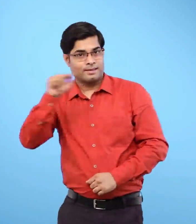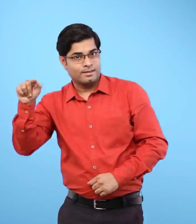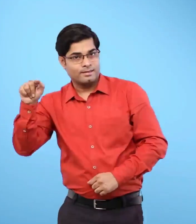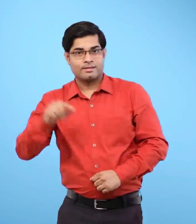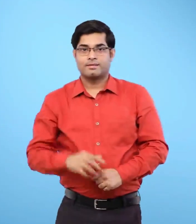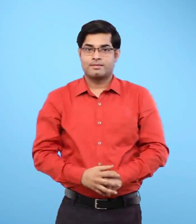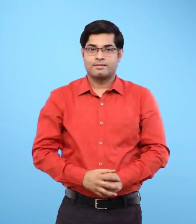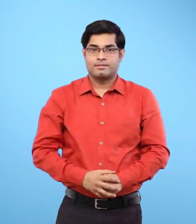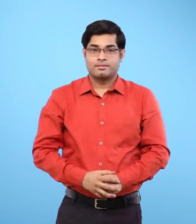Dash. B.